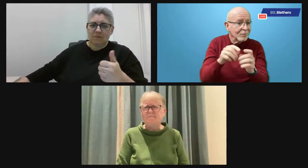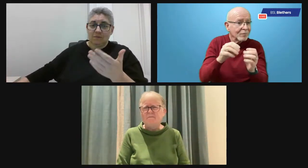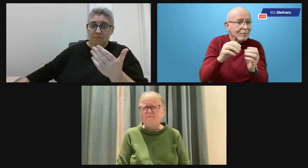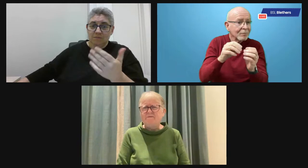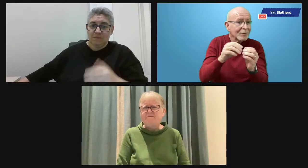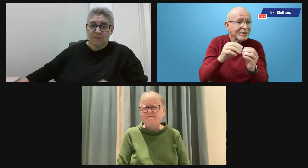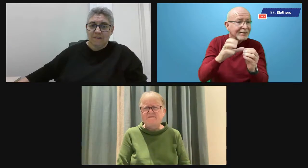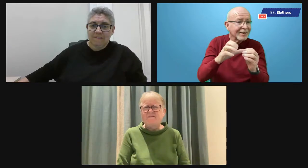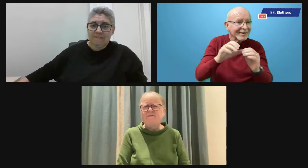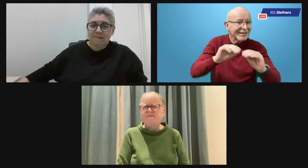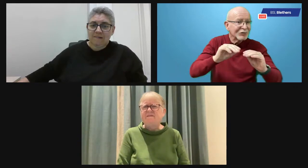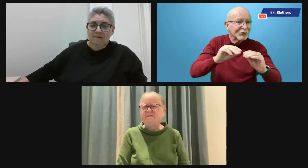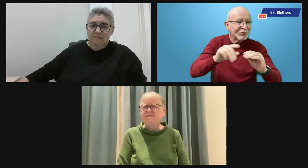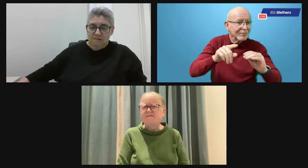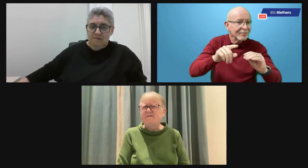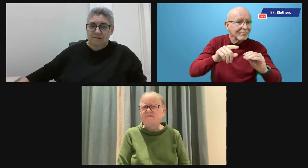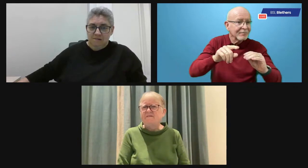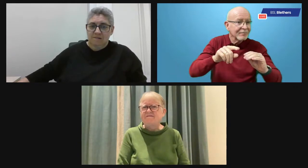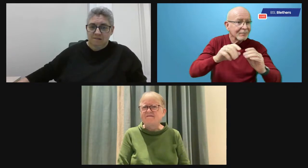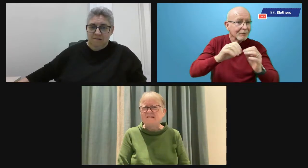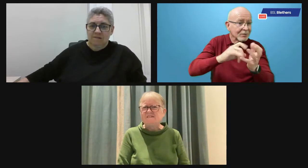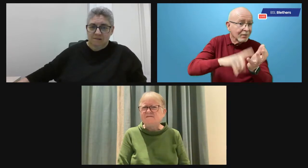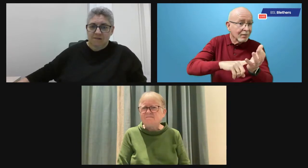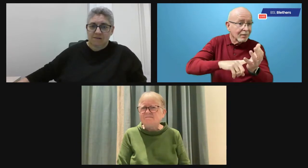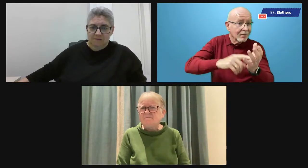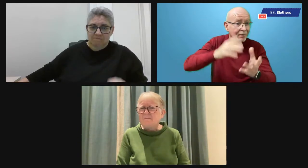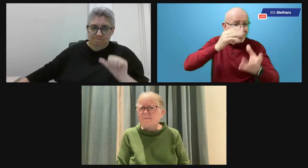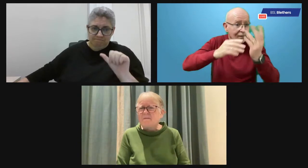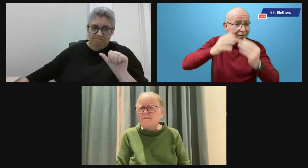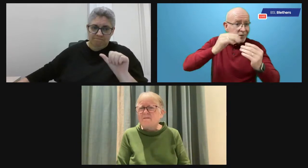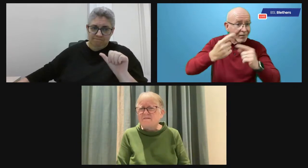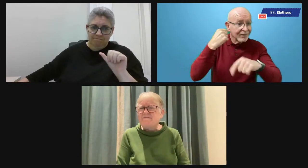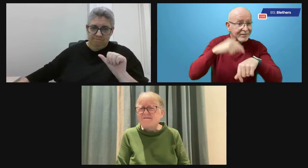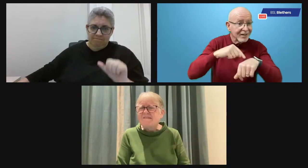Princess Diana in the frontispiece. There somewhere. It's lovely.